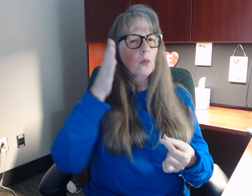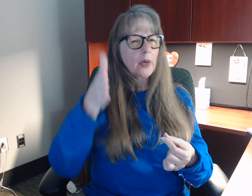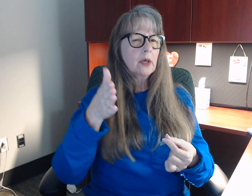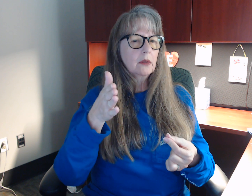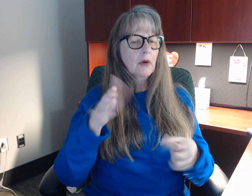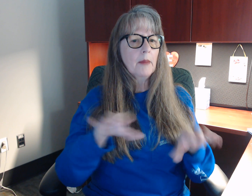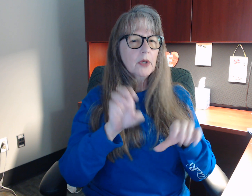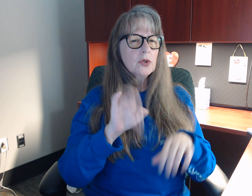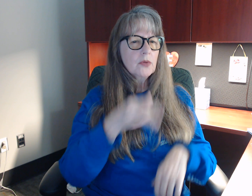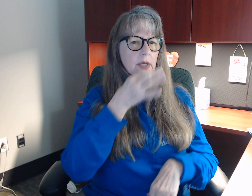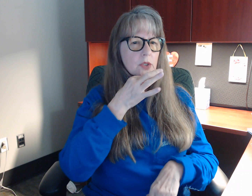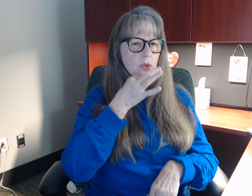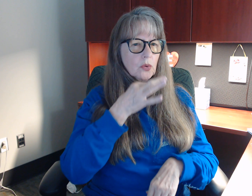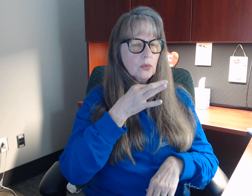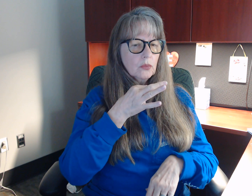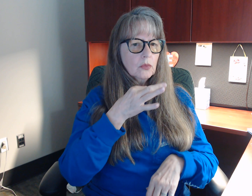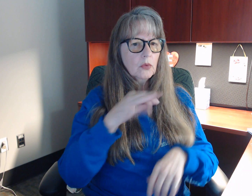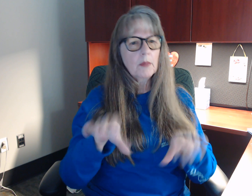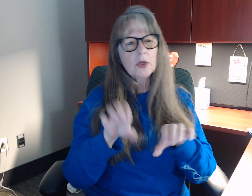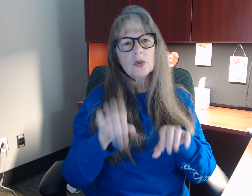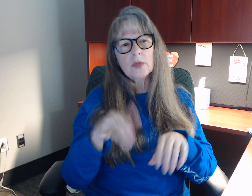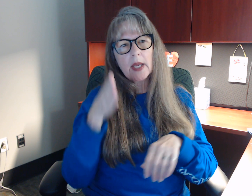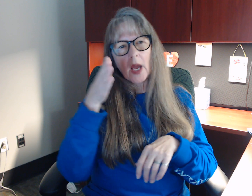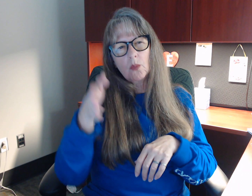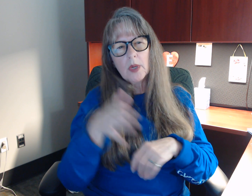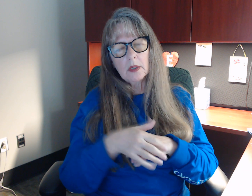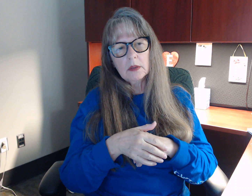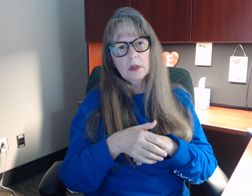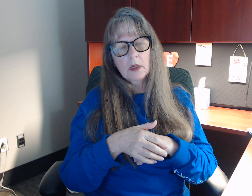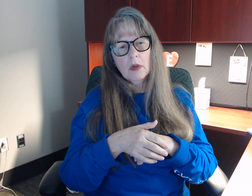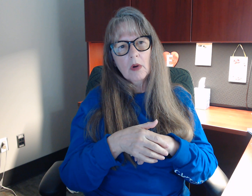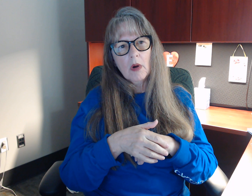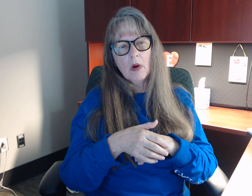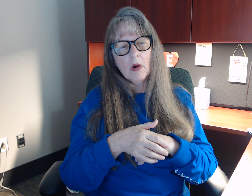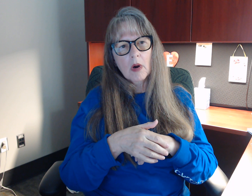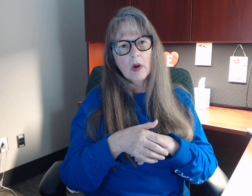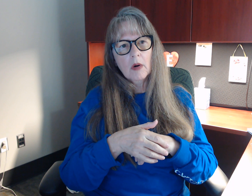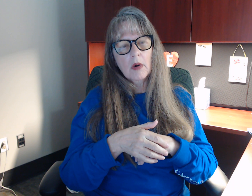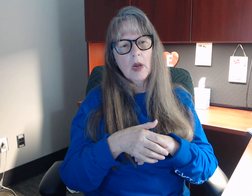will, or I'm going to do that soon, or I'm going to do that, I will, or